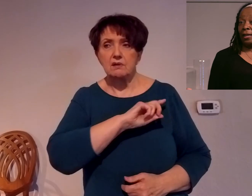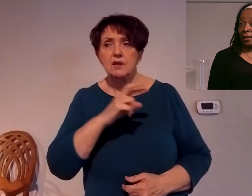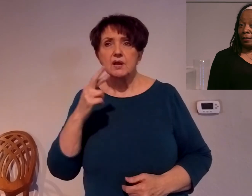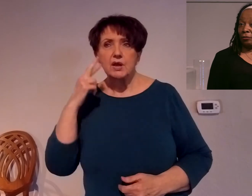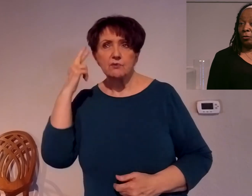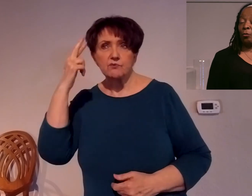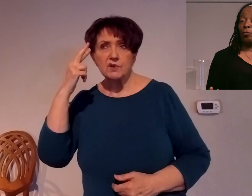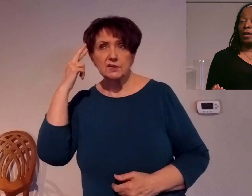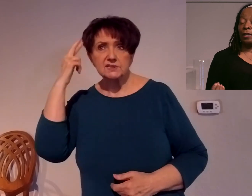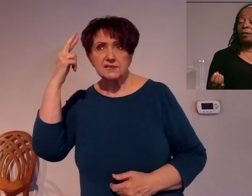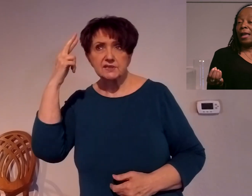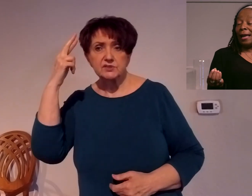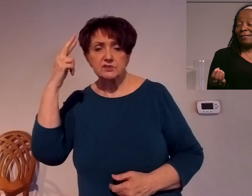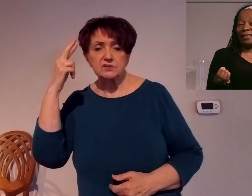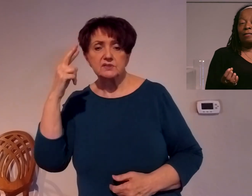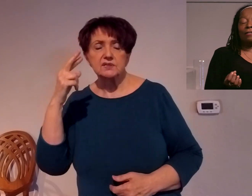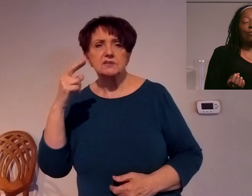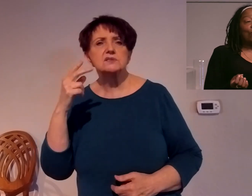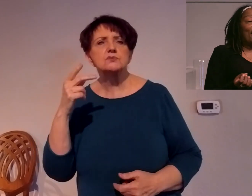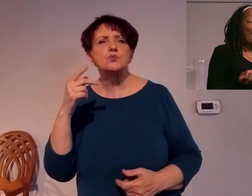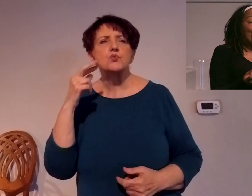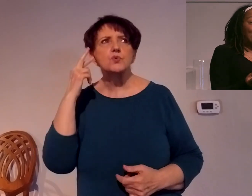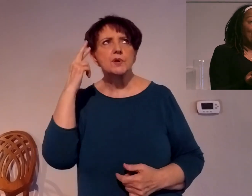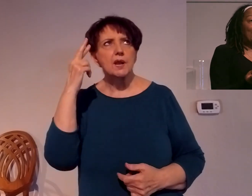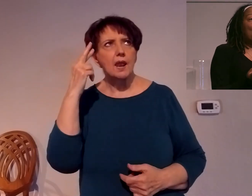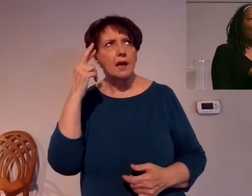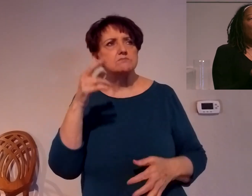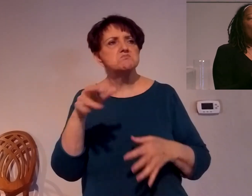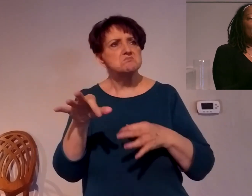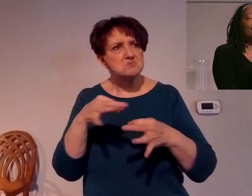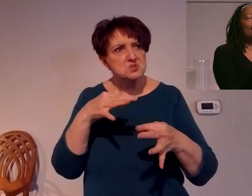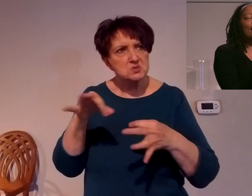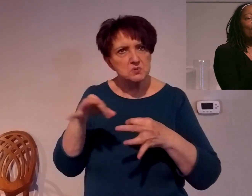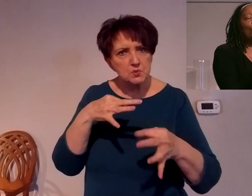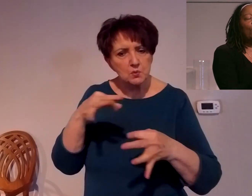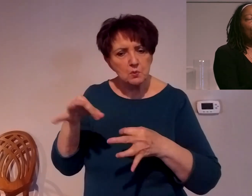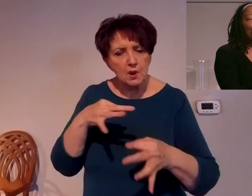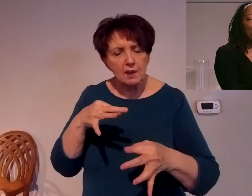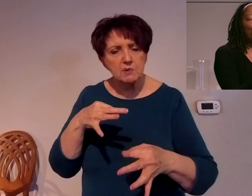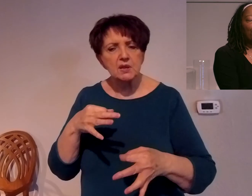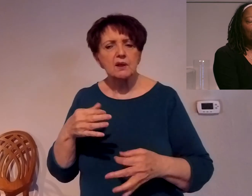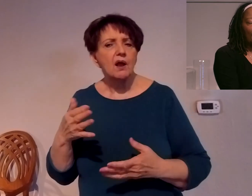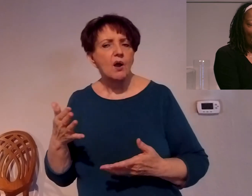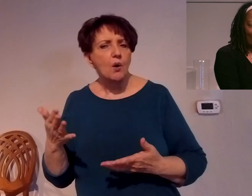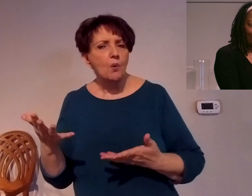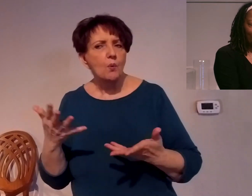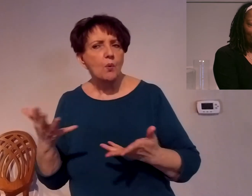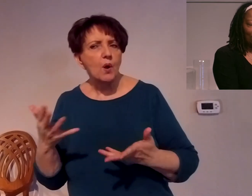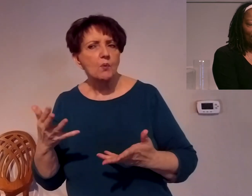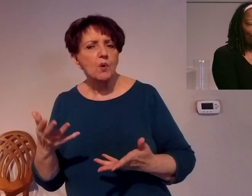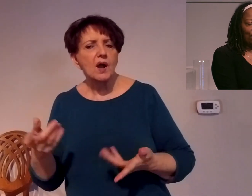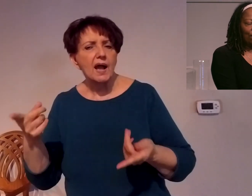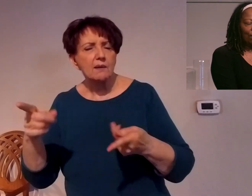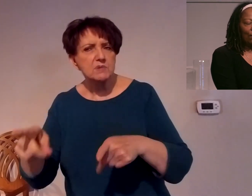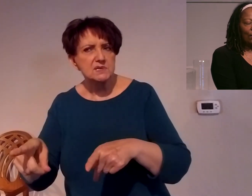realization is realizing, describing what will be